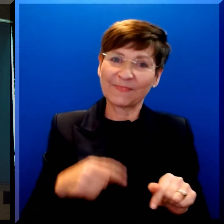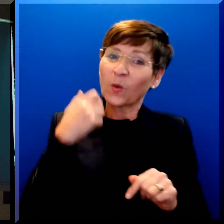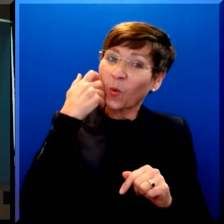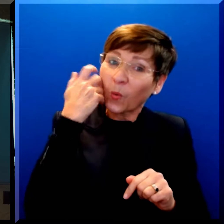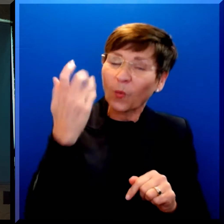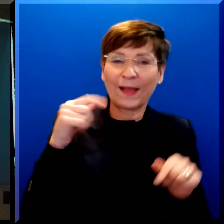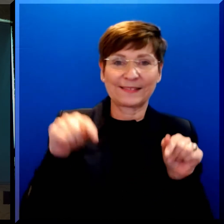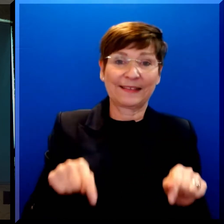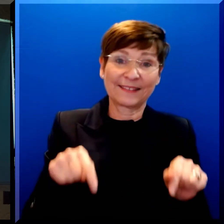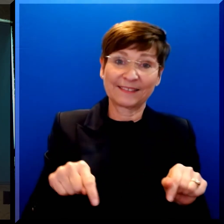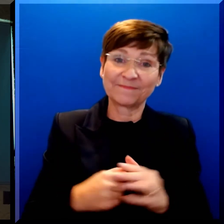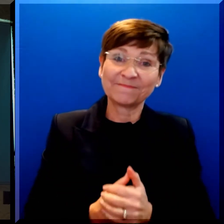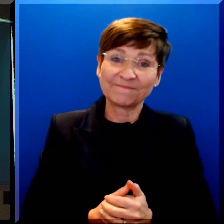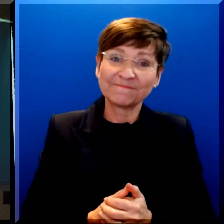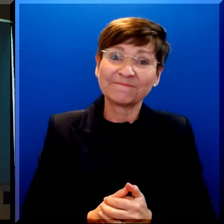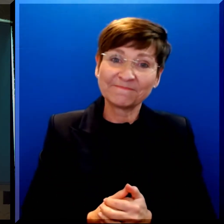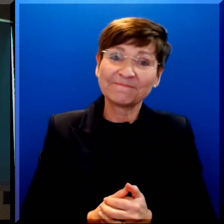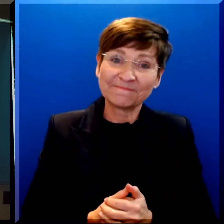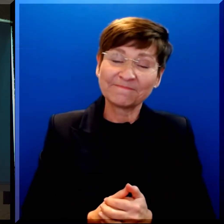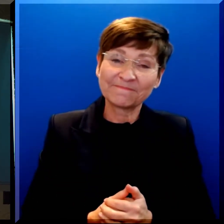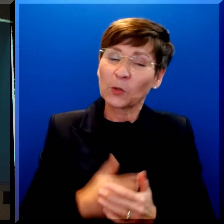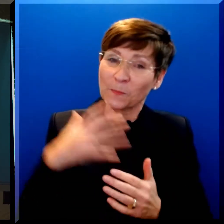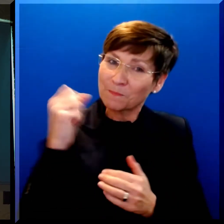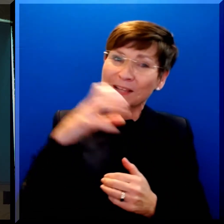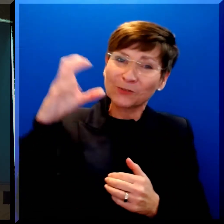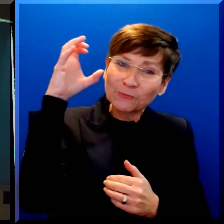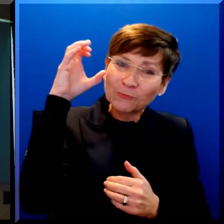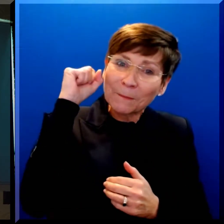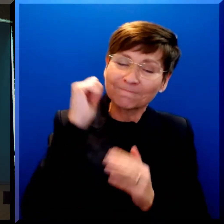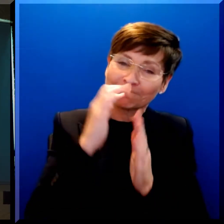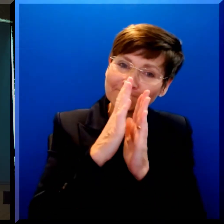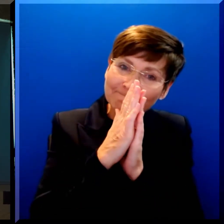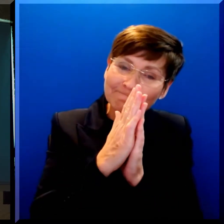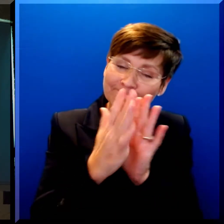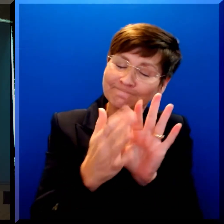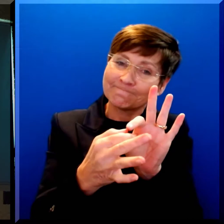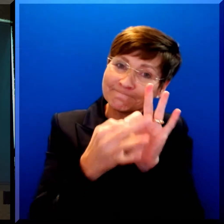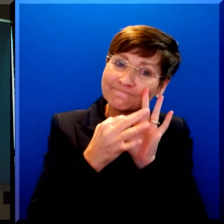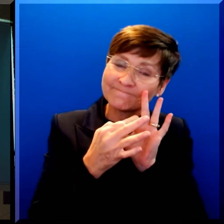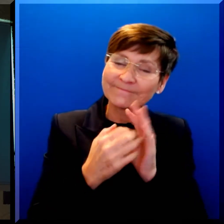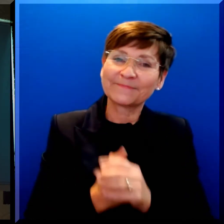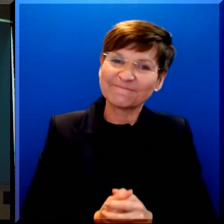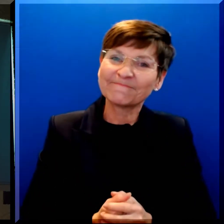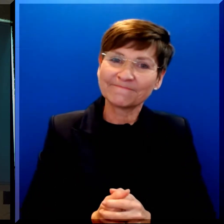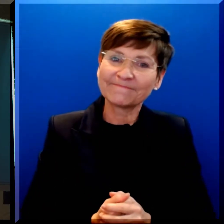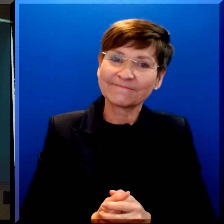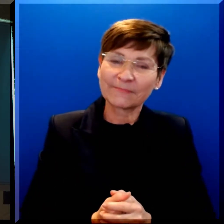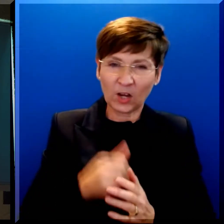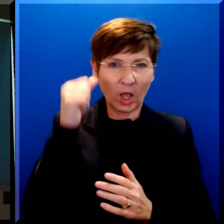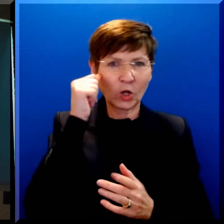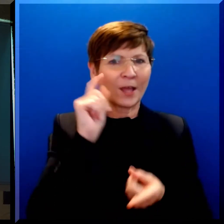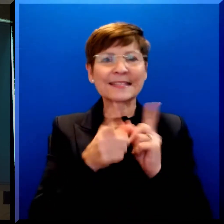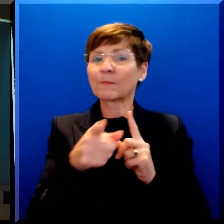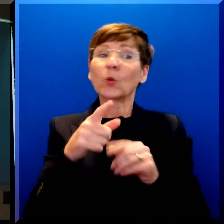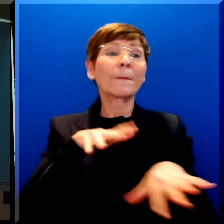I always am. You just have to remember to reach out to me. I know sometimes it's